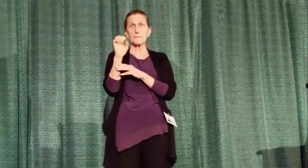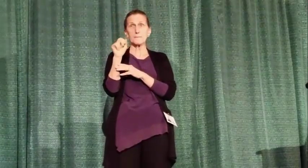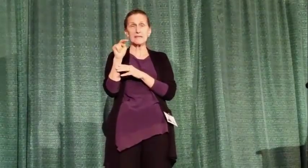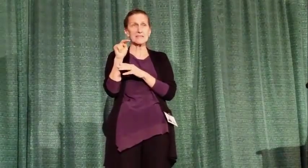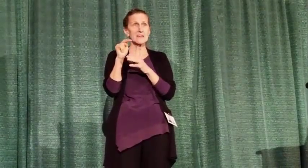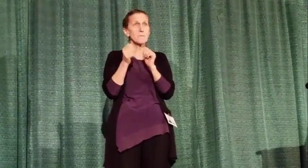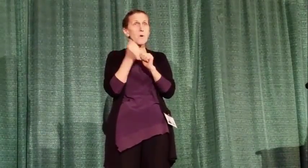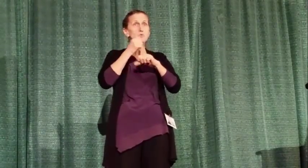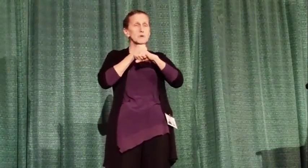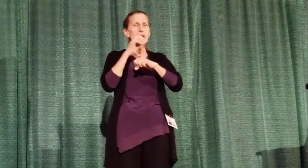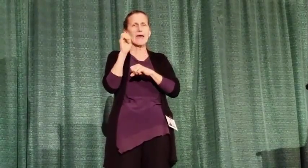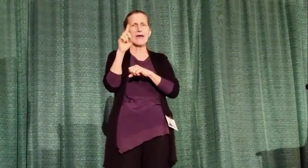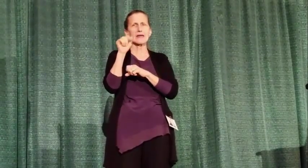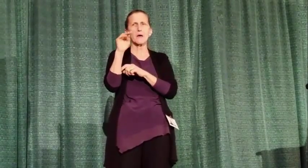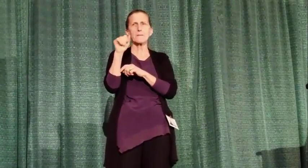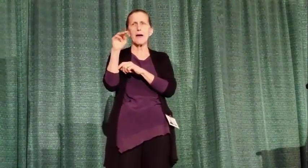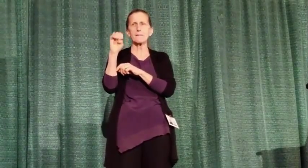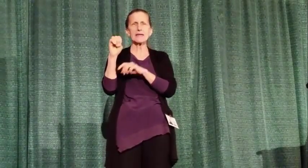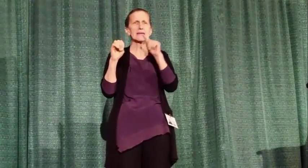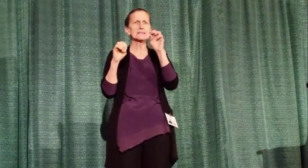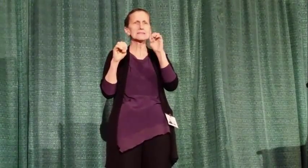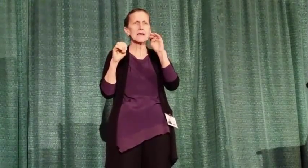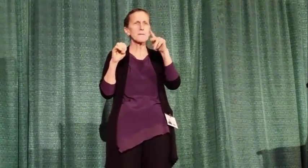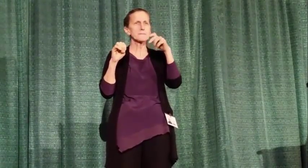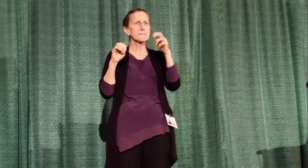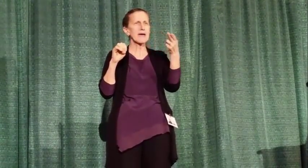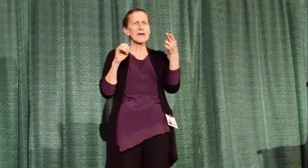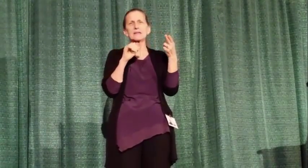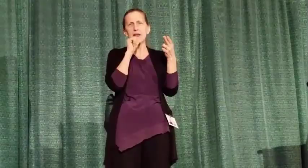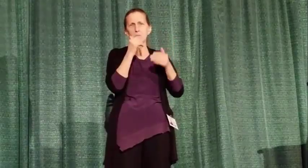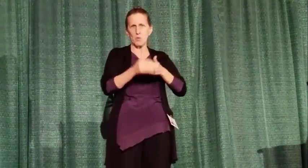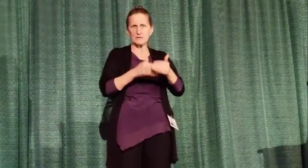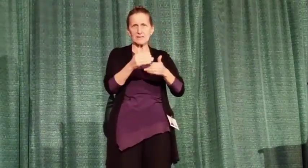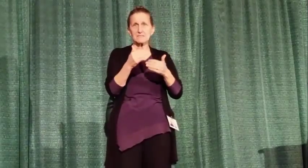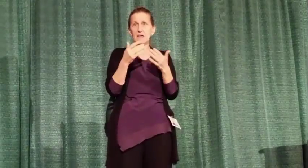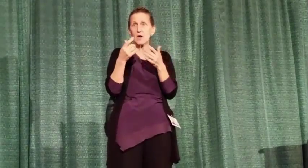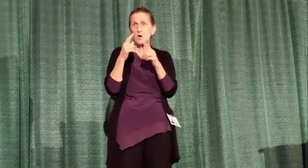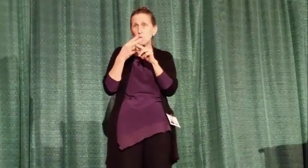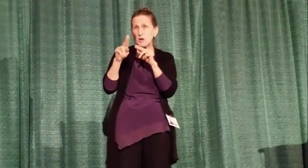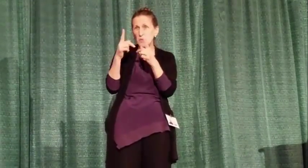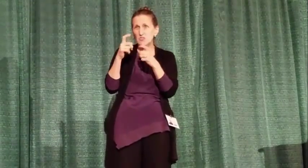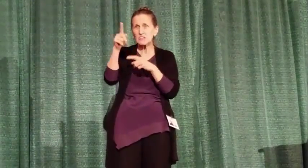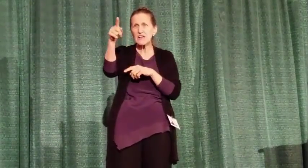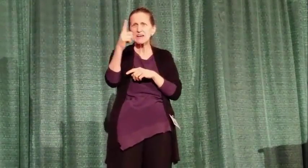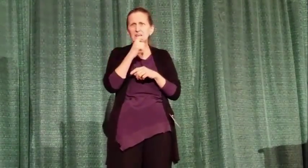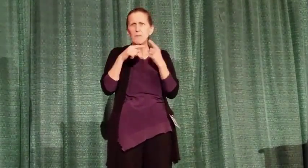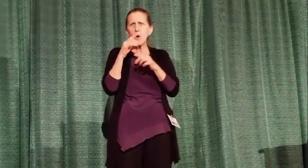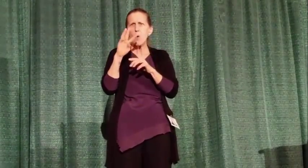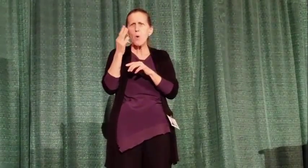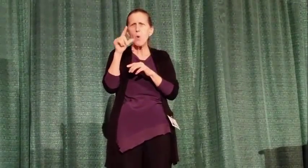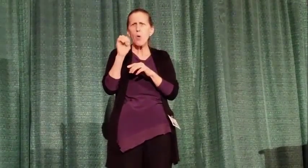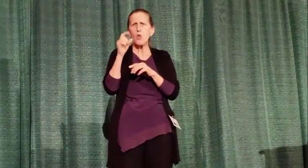most protective are edamame and tempeh, which are non-processed. You want to ask one quick question? Yes. What about the whole grains